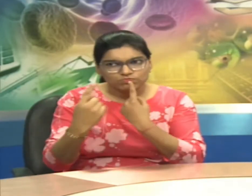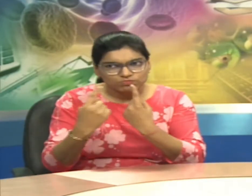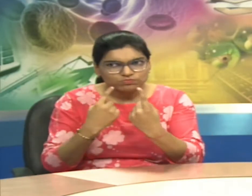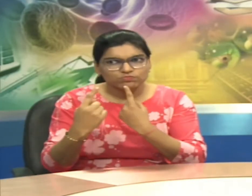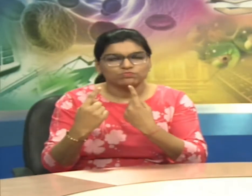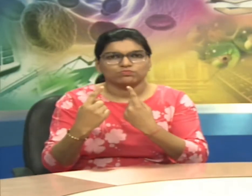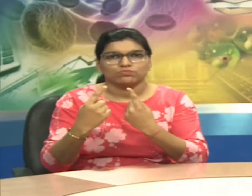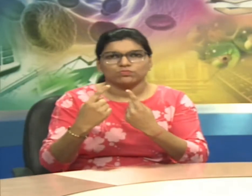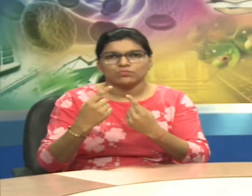person comes and say,